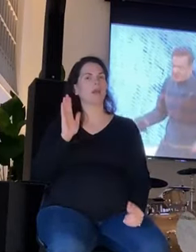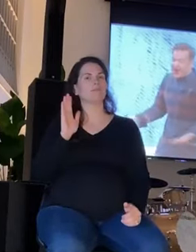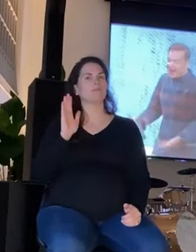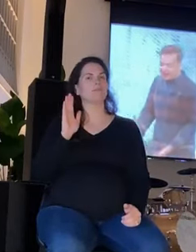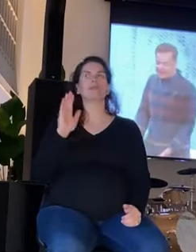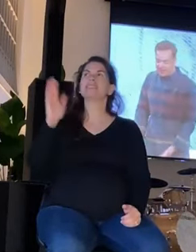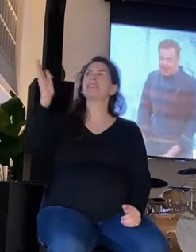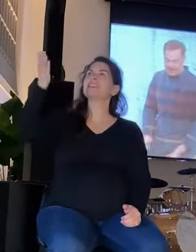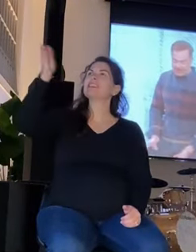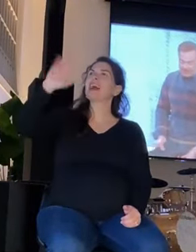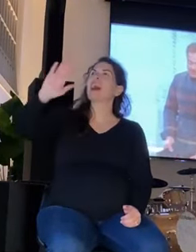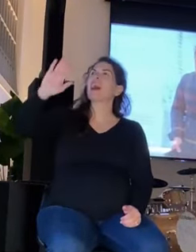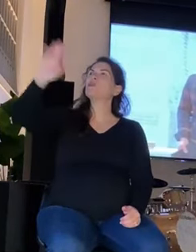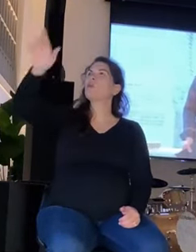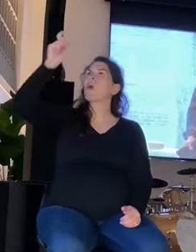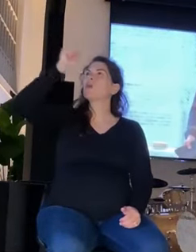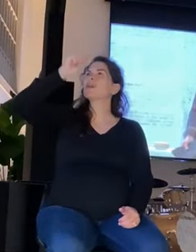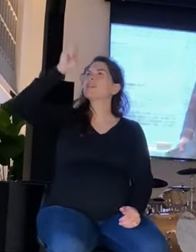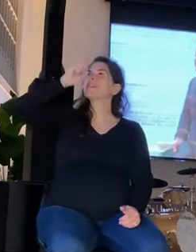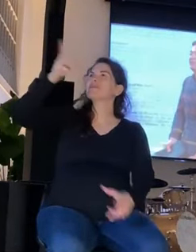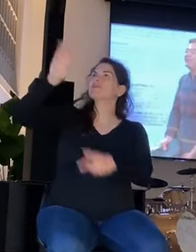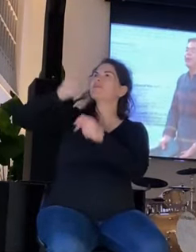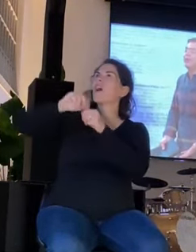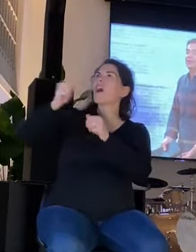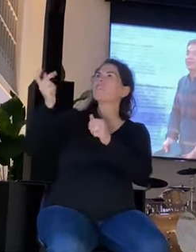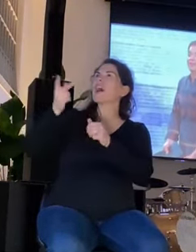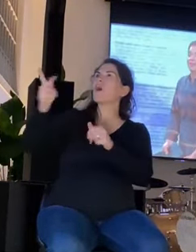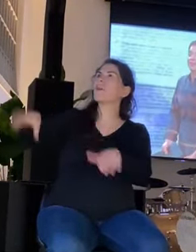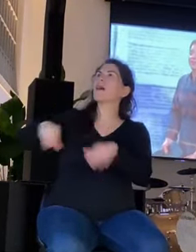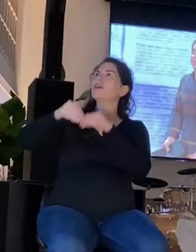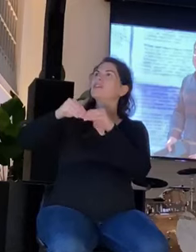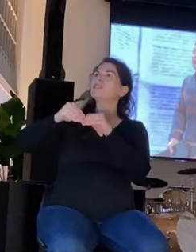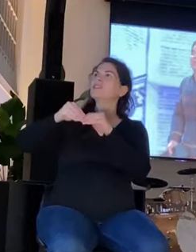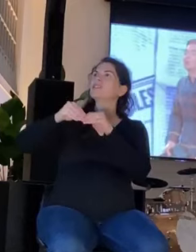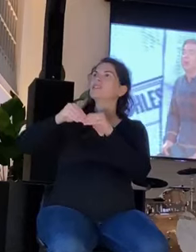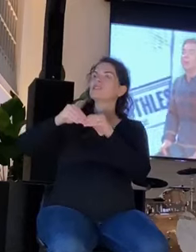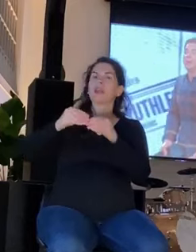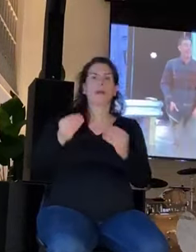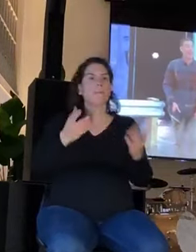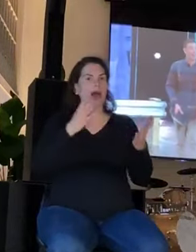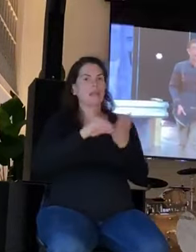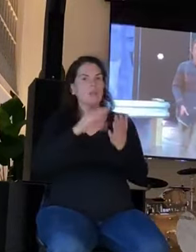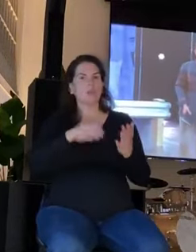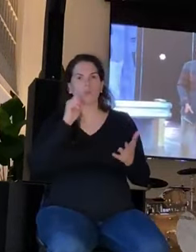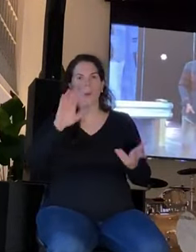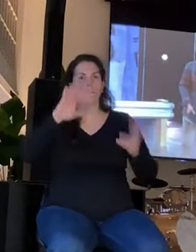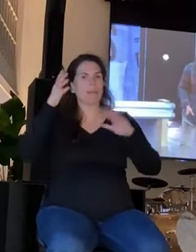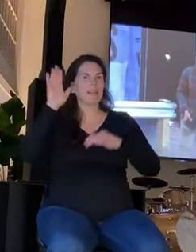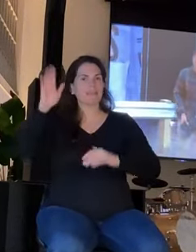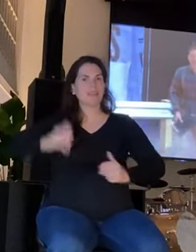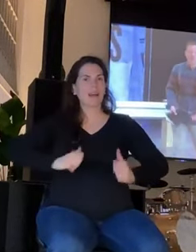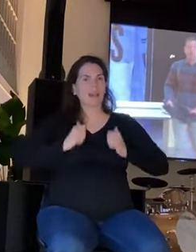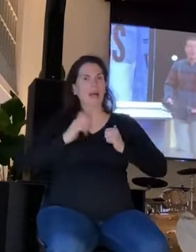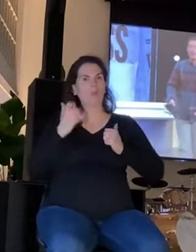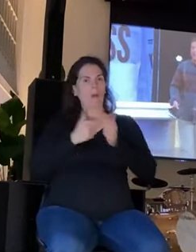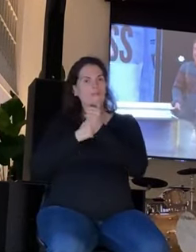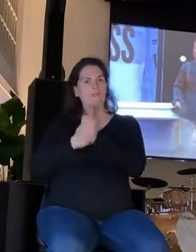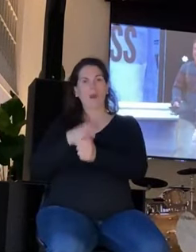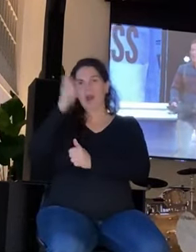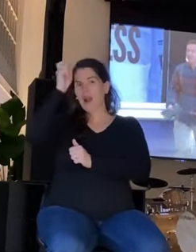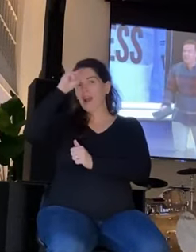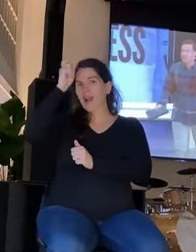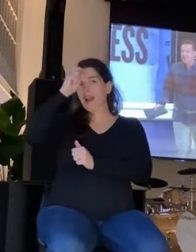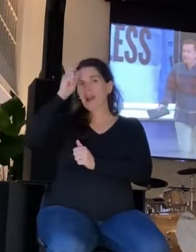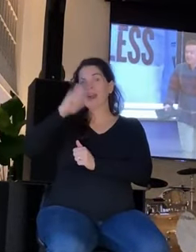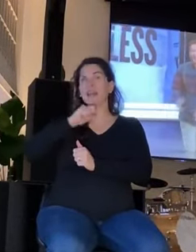put the wisdom of God into their life. Can't even count how many students don't screw up their life because they're following wisdom's path